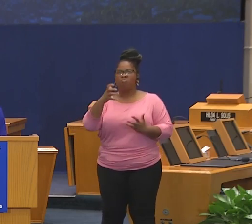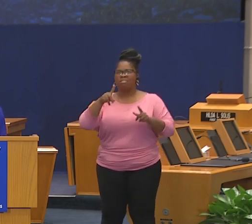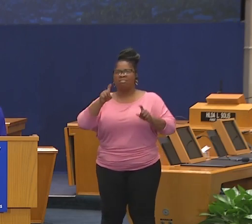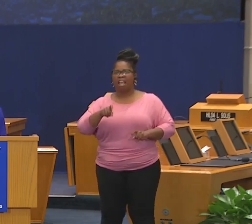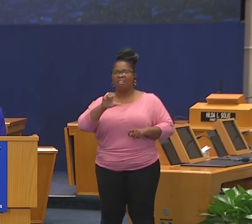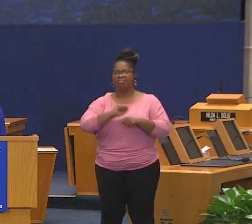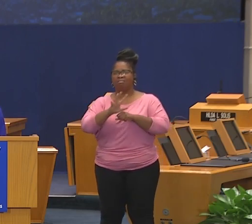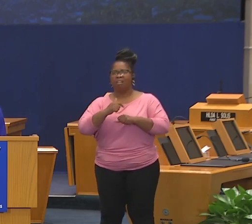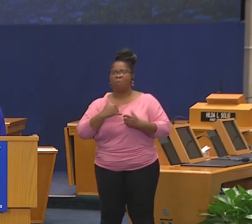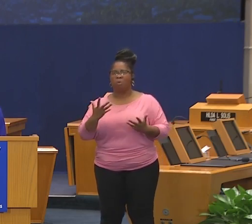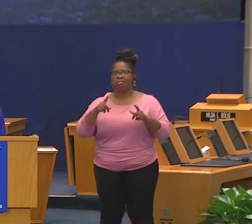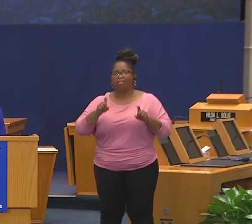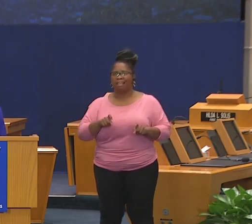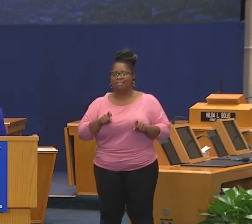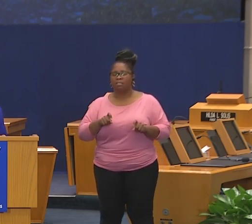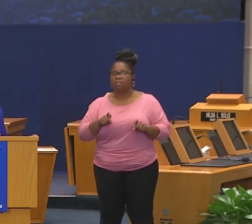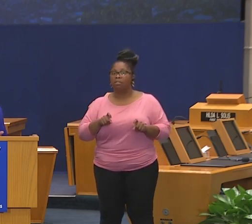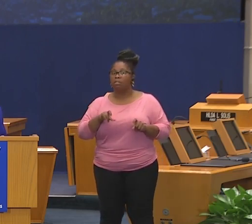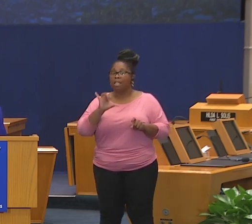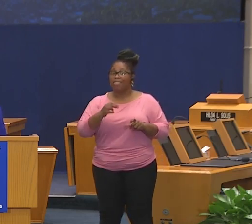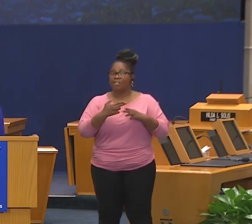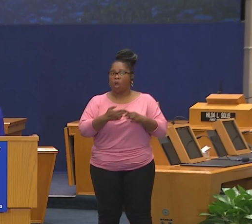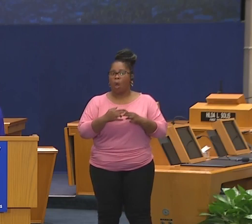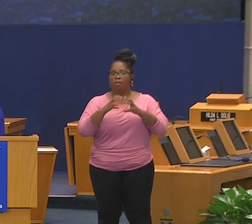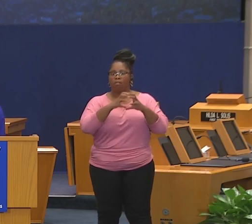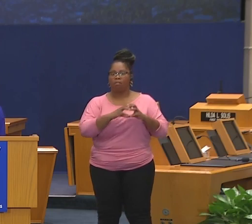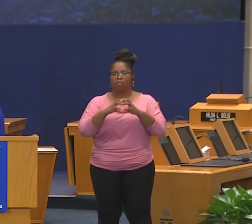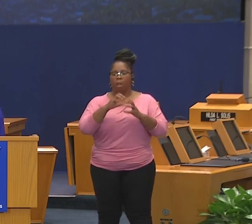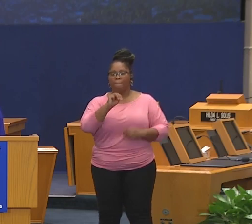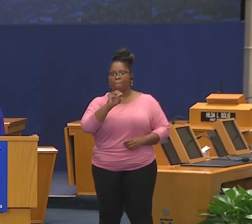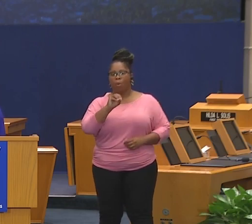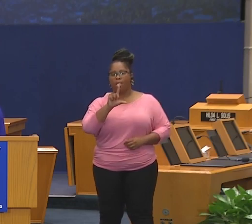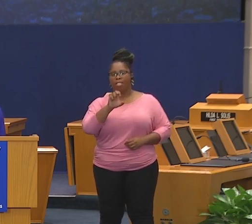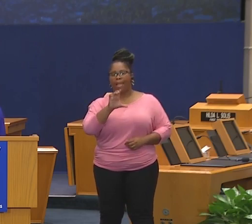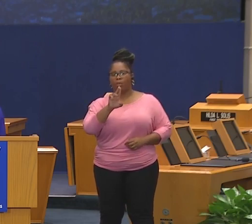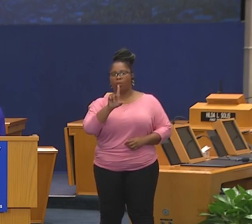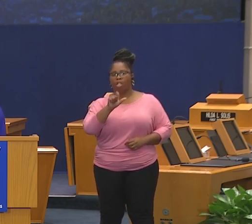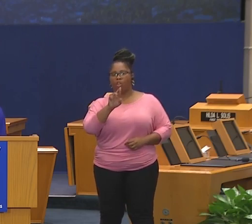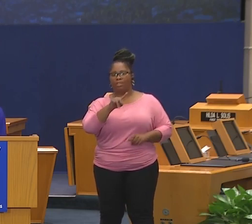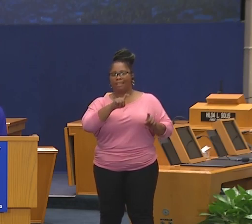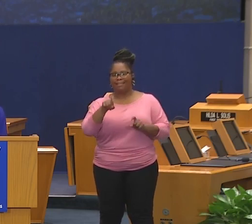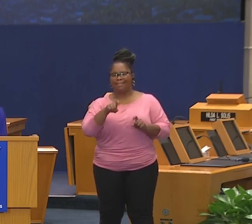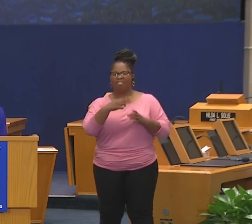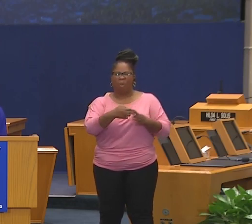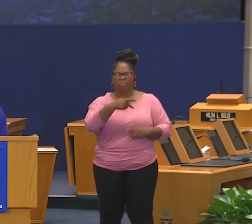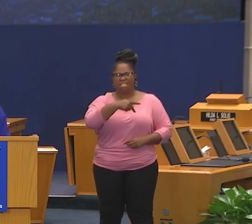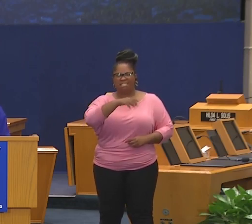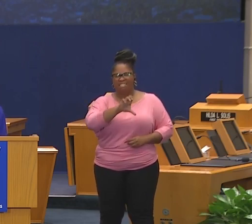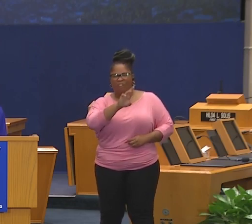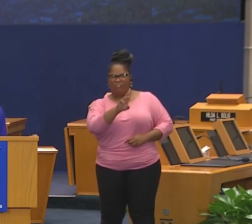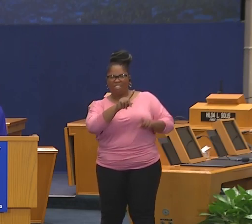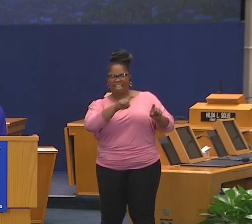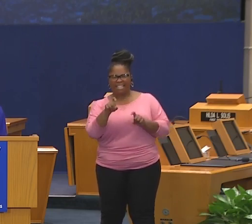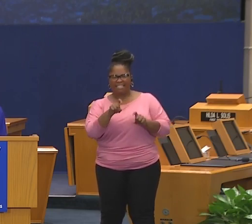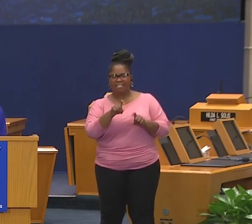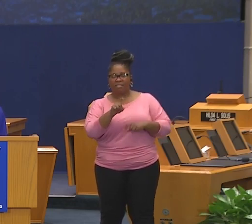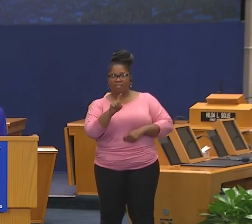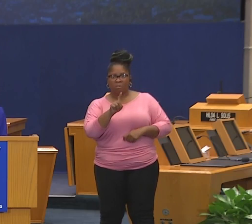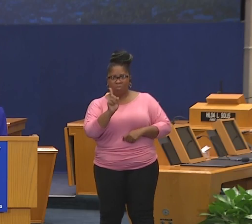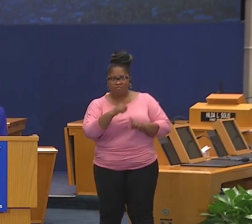should be tested with a test that we call a molecular test or a PCR test. And these are being used by providers and